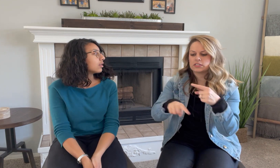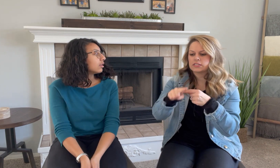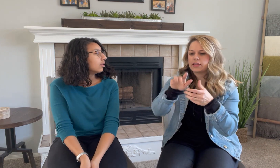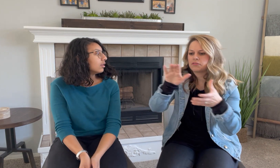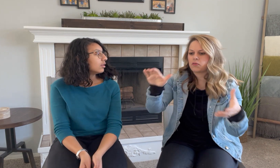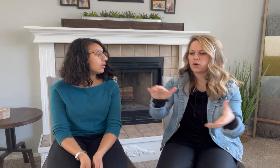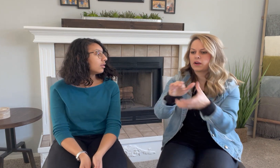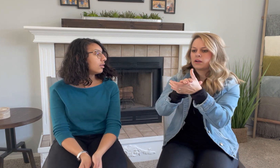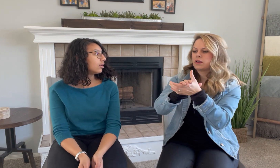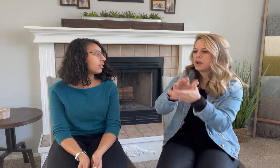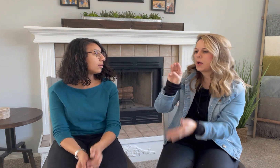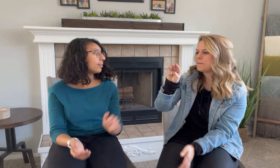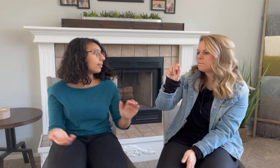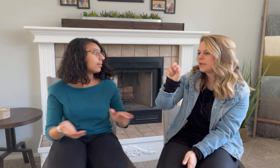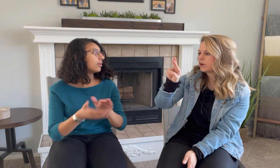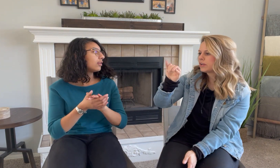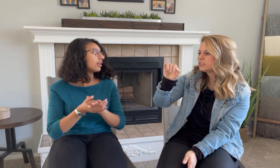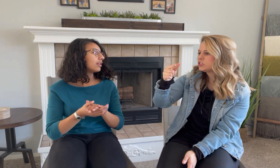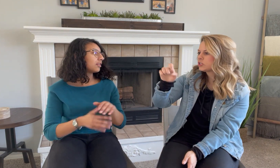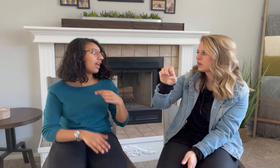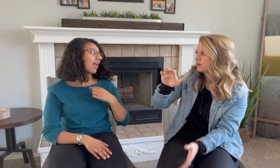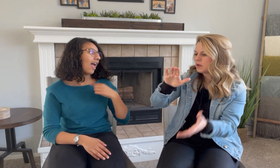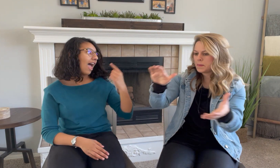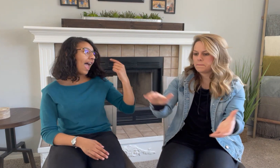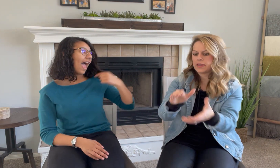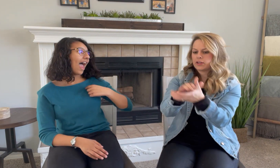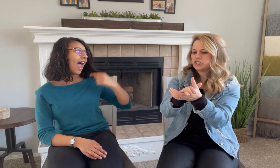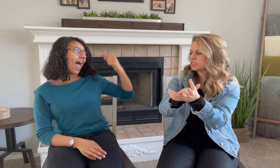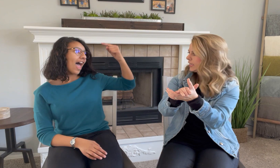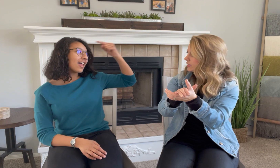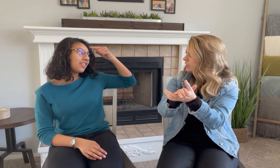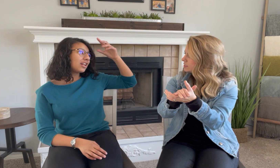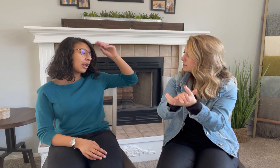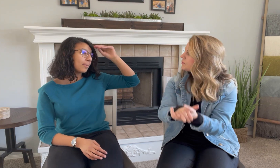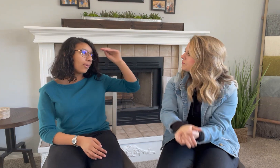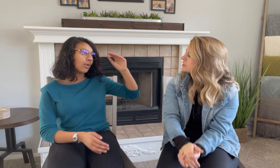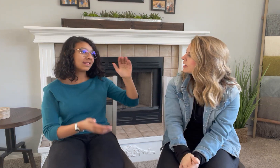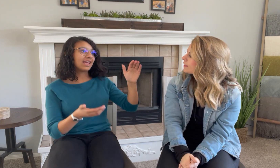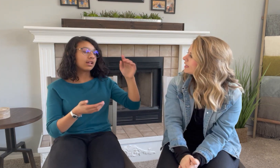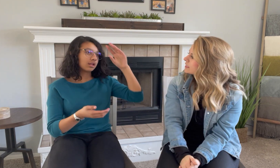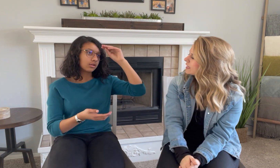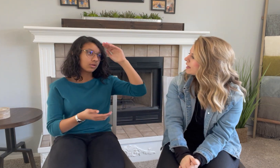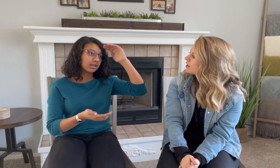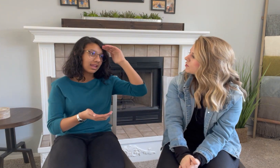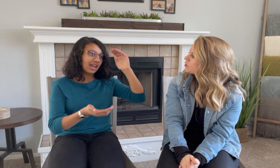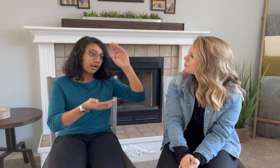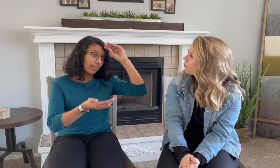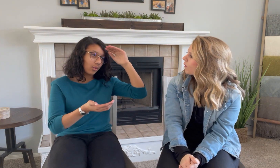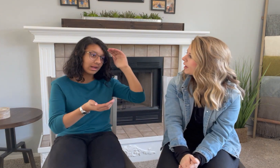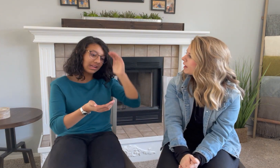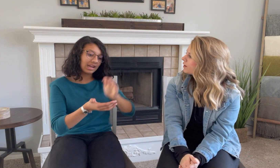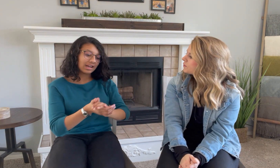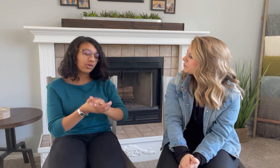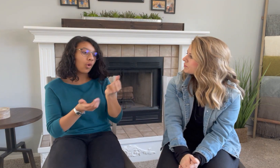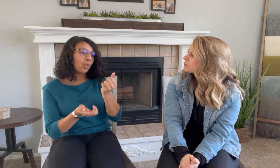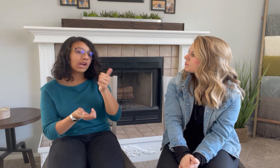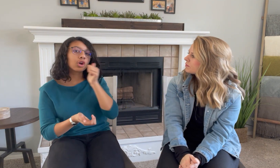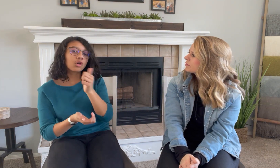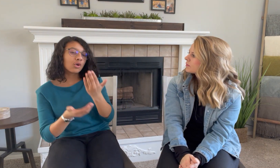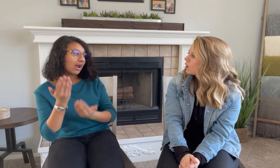sign for marriage. Marriage is like this. I think it's like the boy is